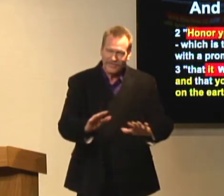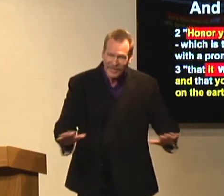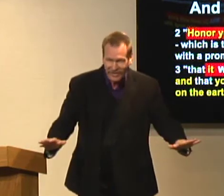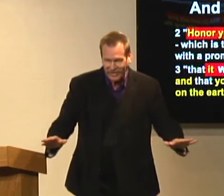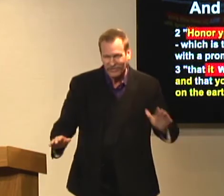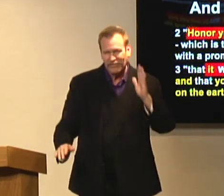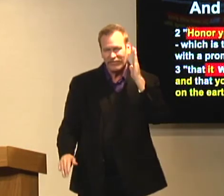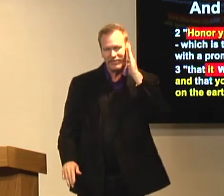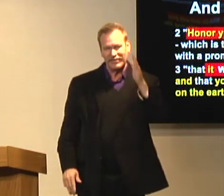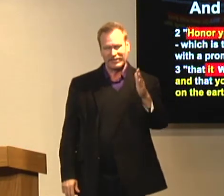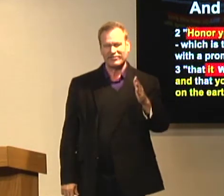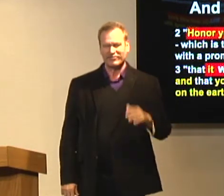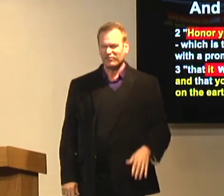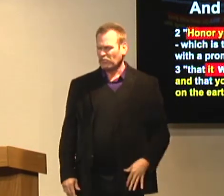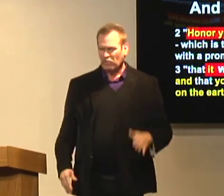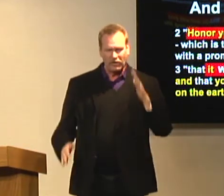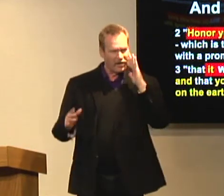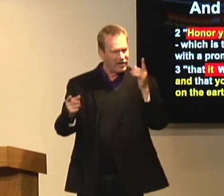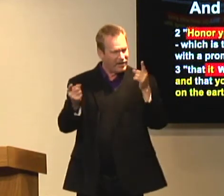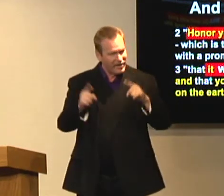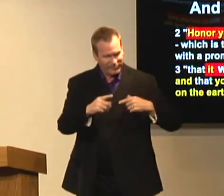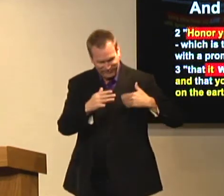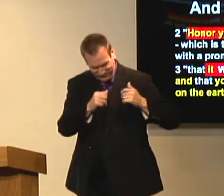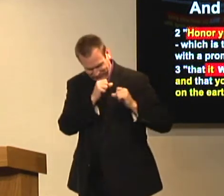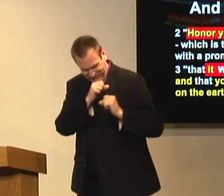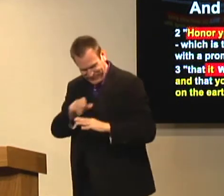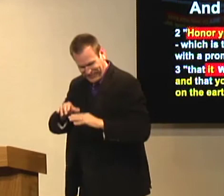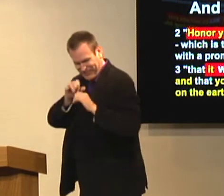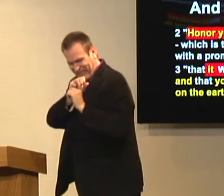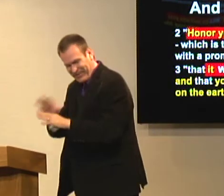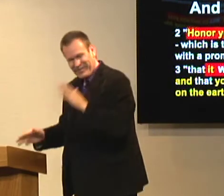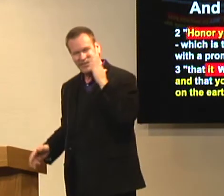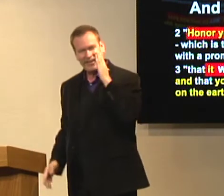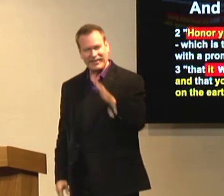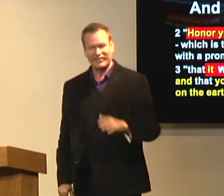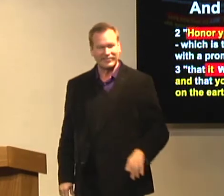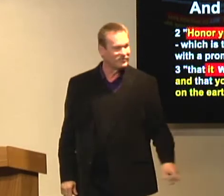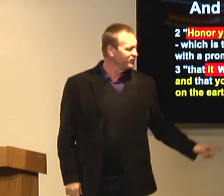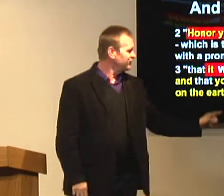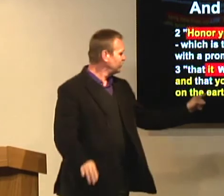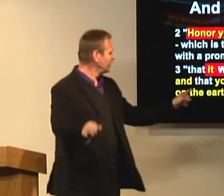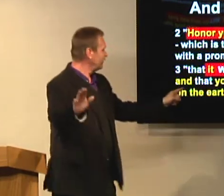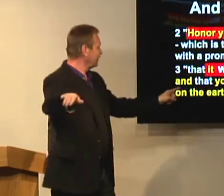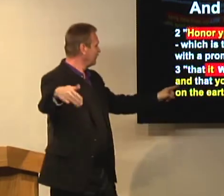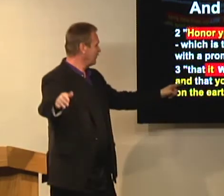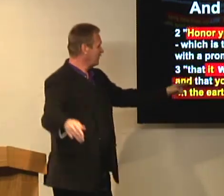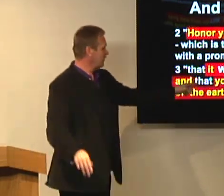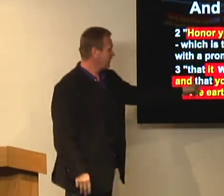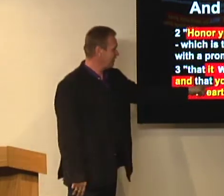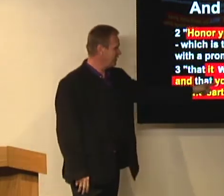You will be blessed of God if you do this. It will happen. God will bless you for honoring your mother.